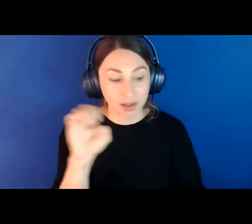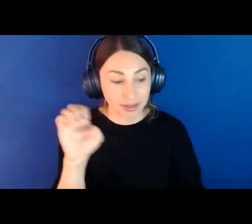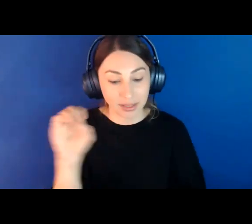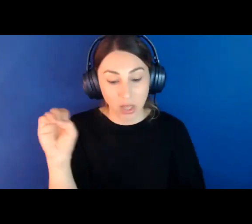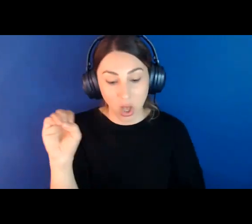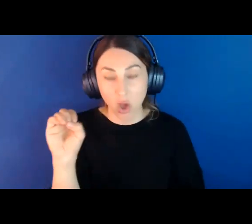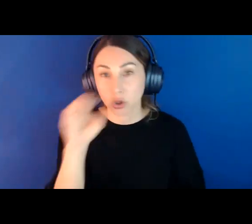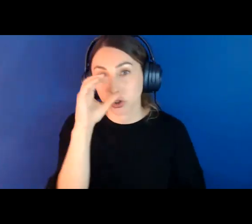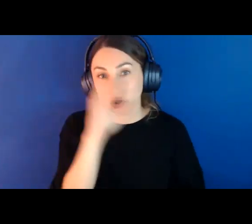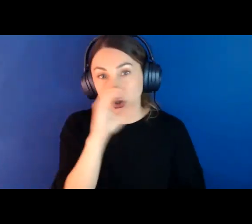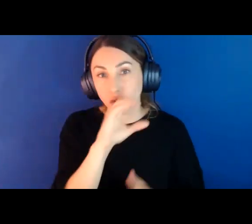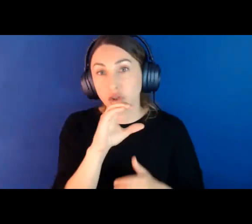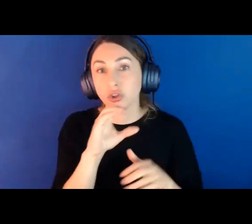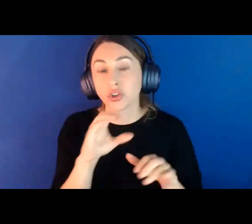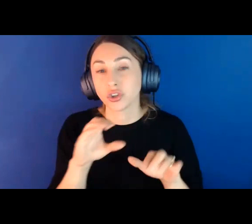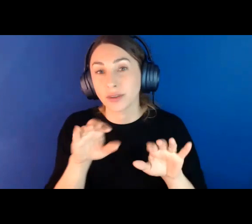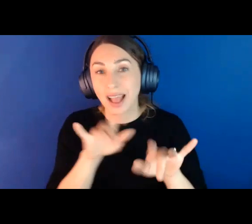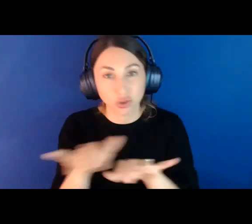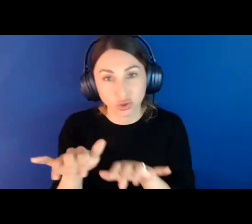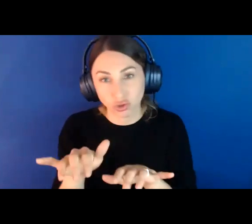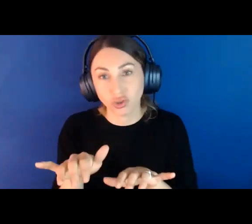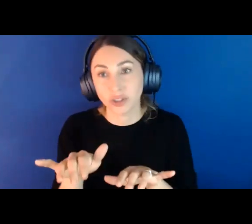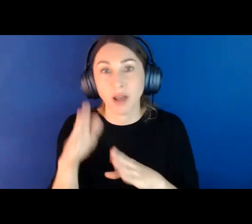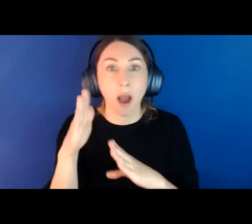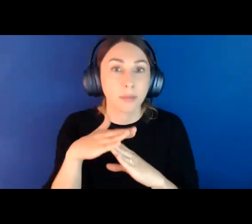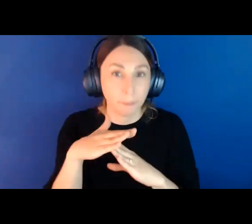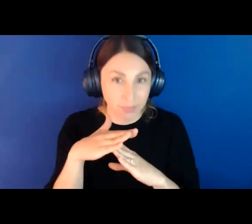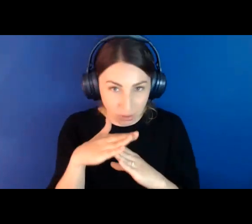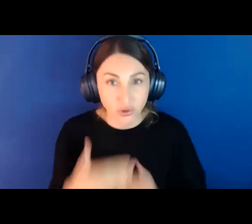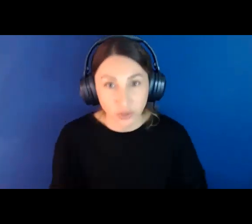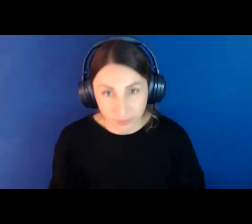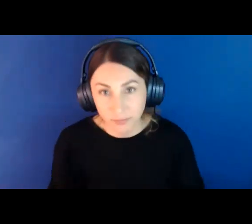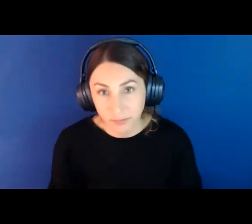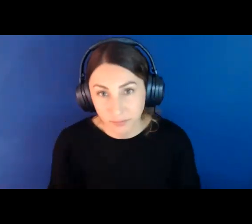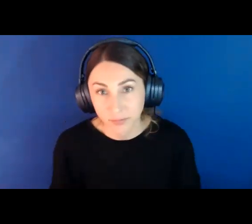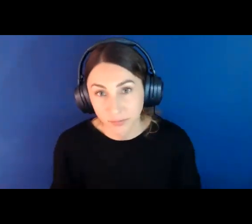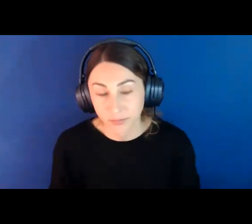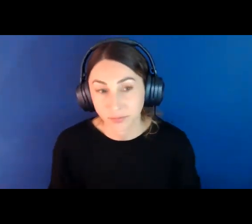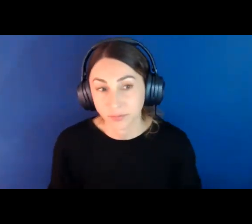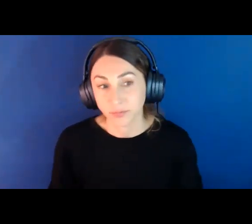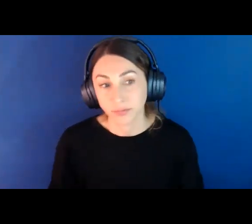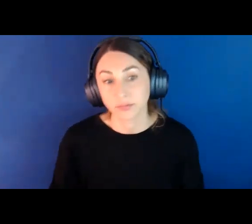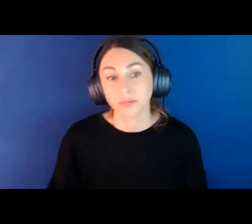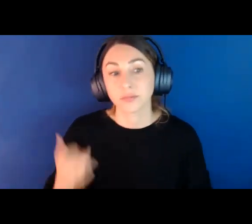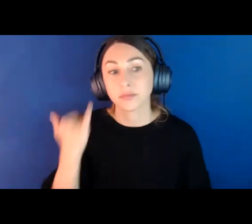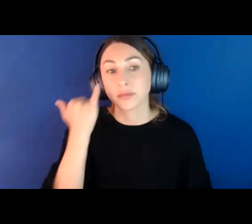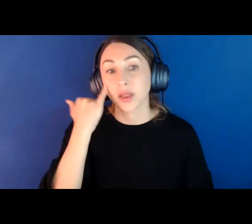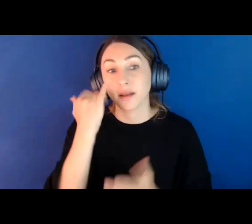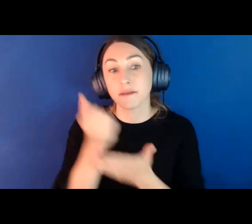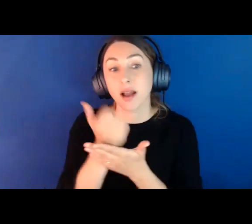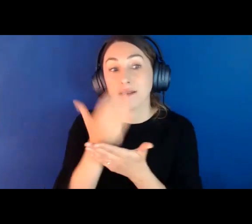is your search engine optimization. If you have everything set up for